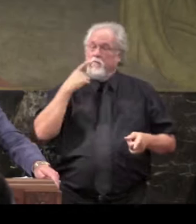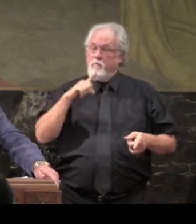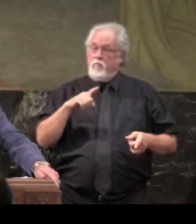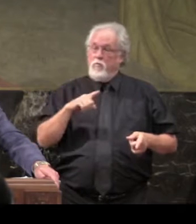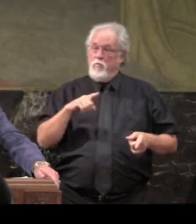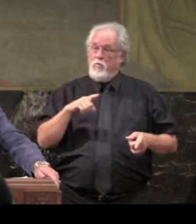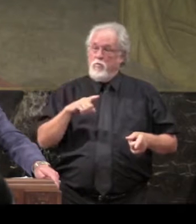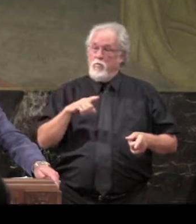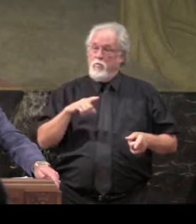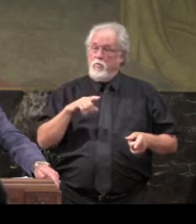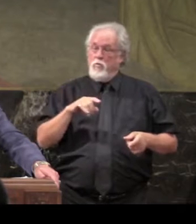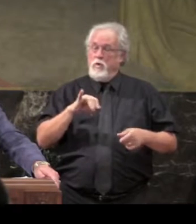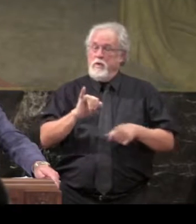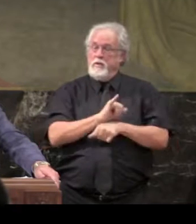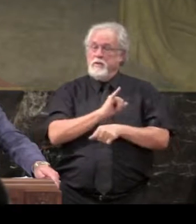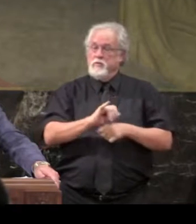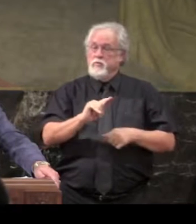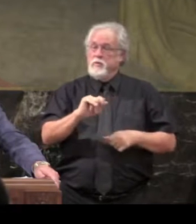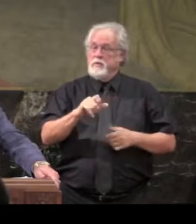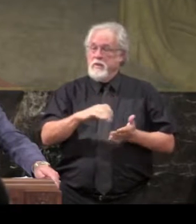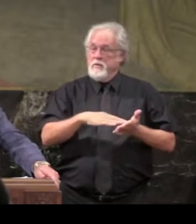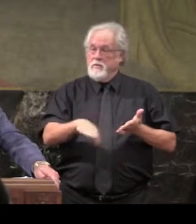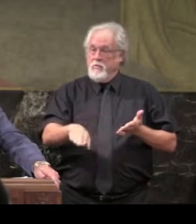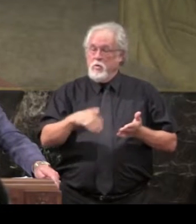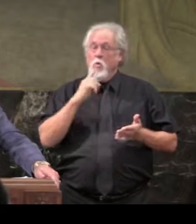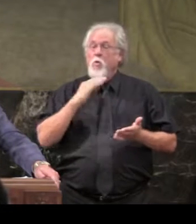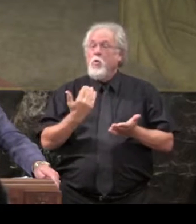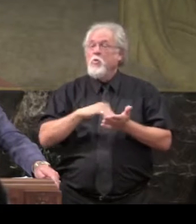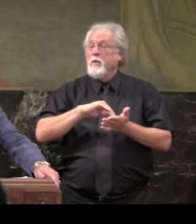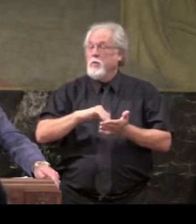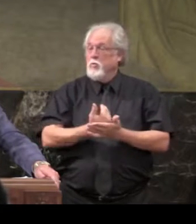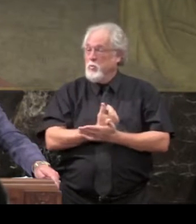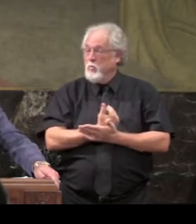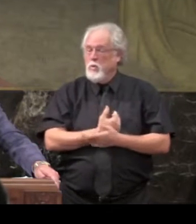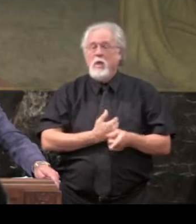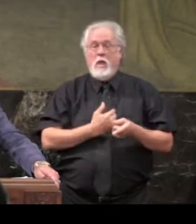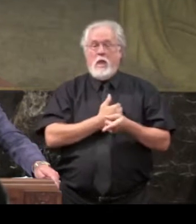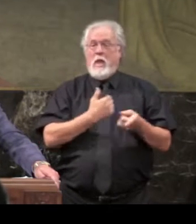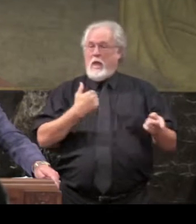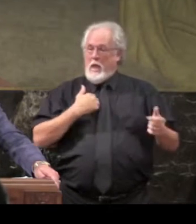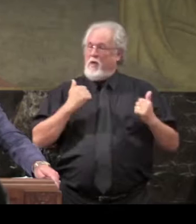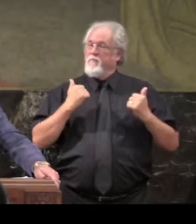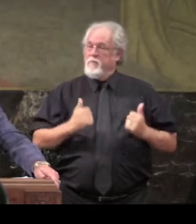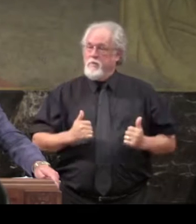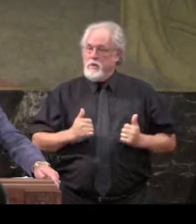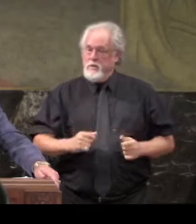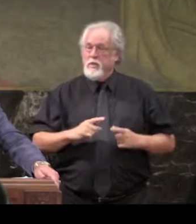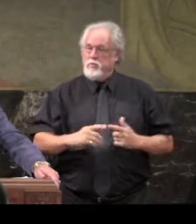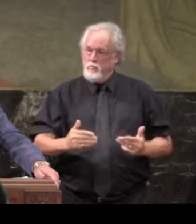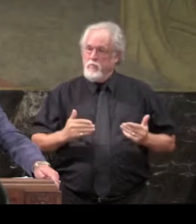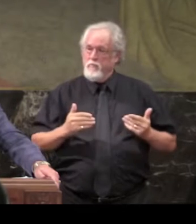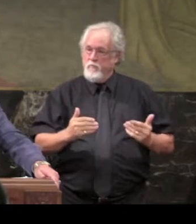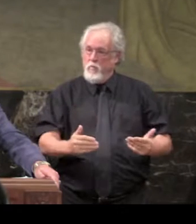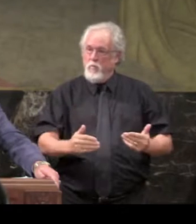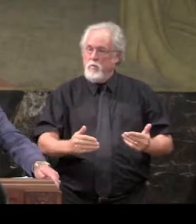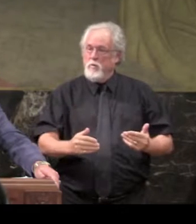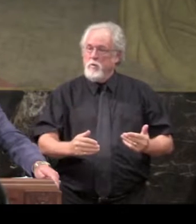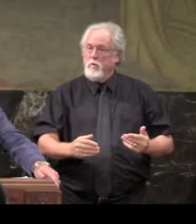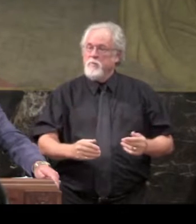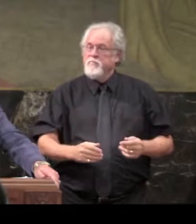the industrial tax exemption or for the renewals, they have the ability to move forward